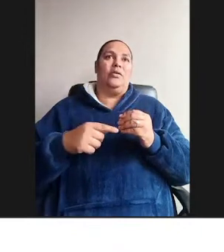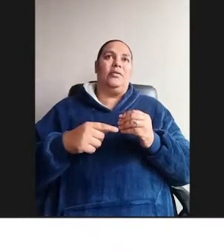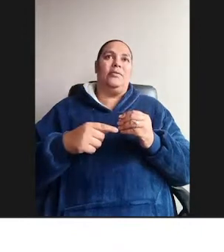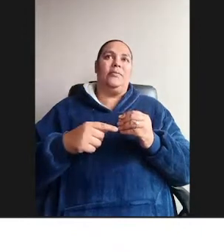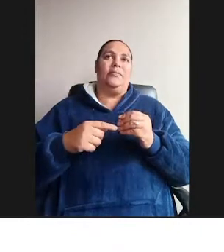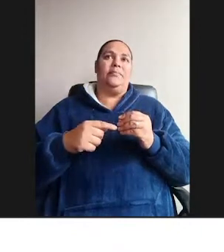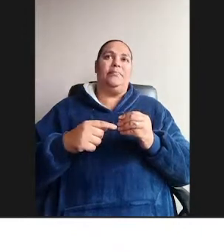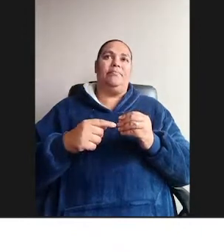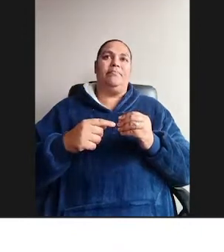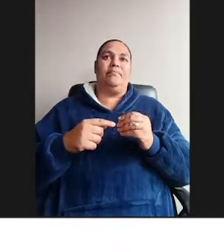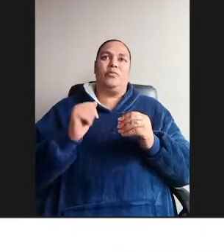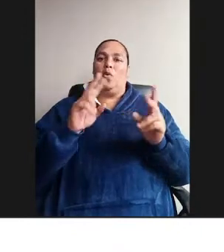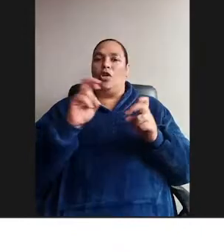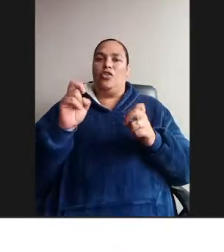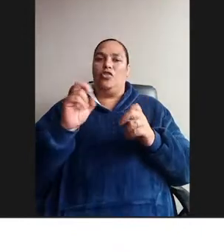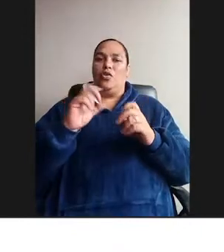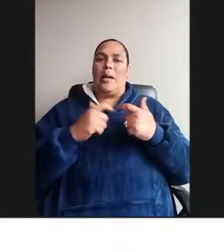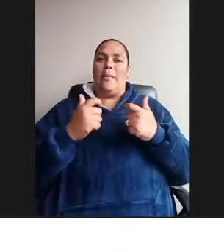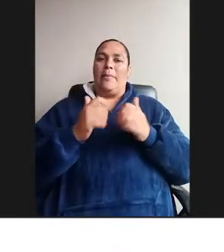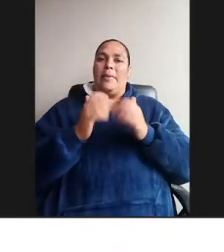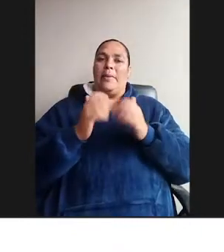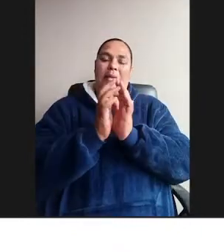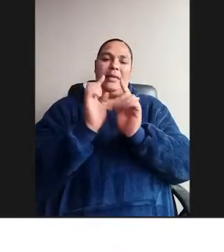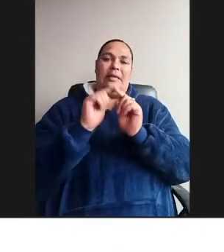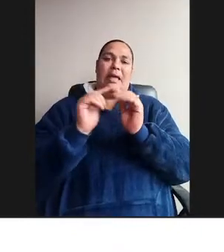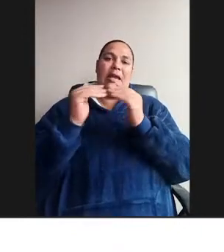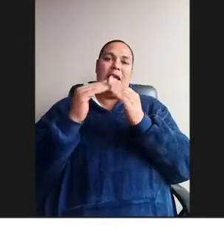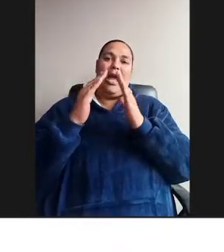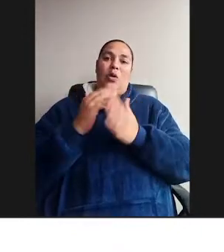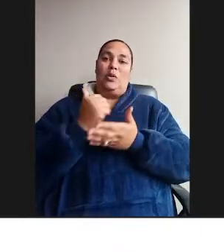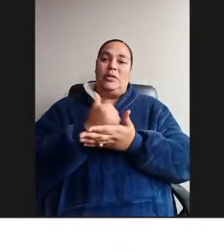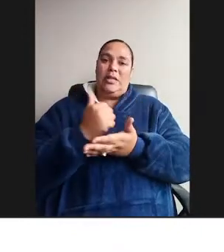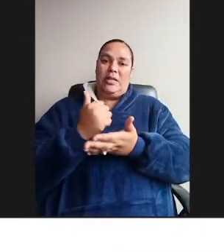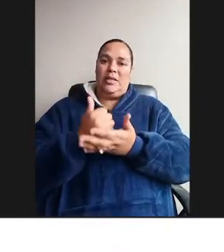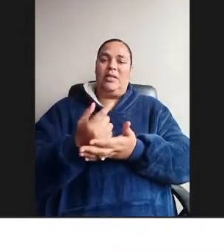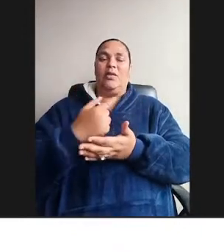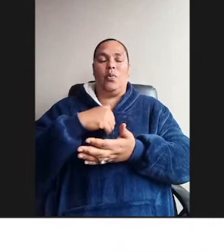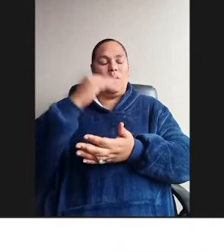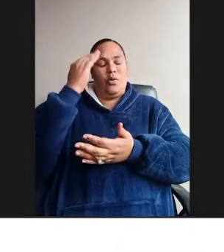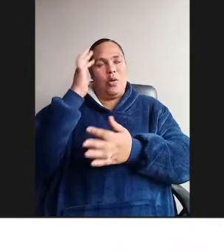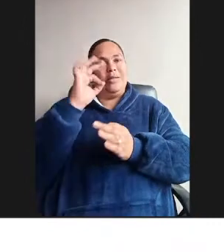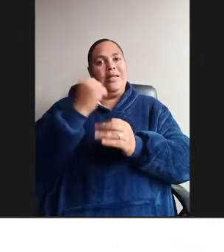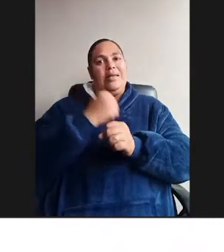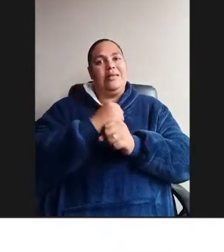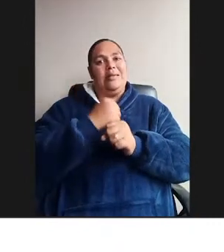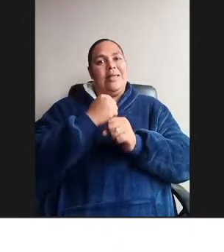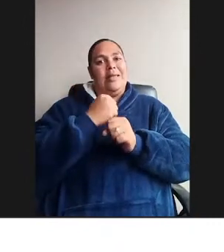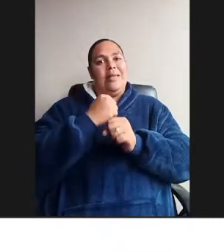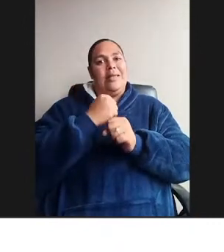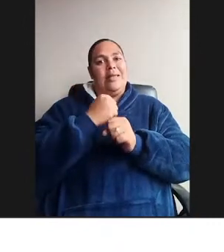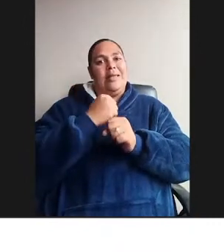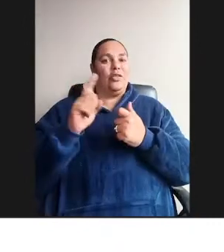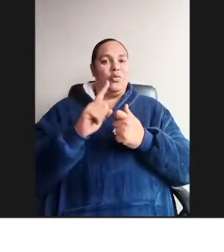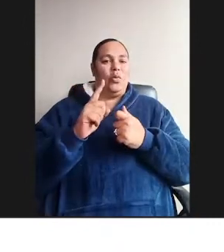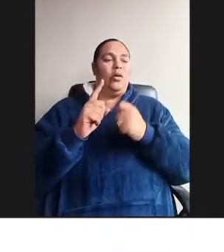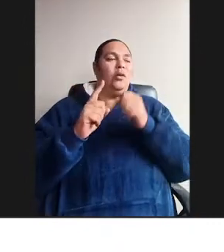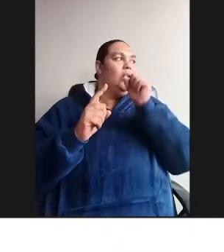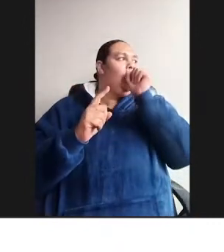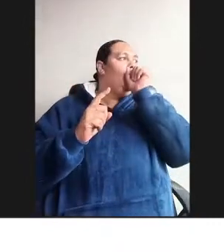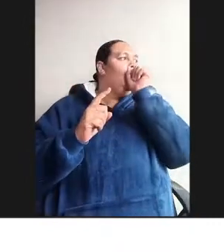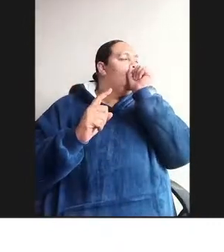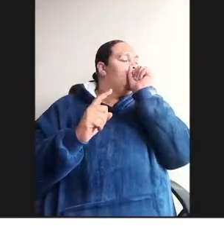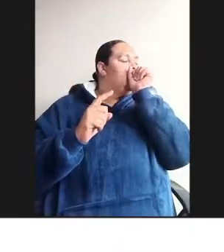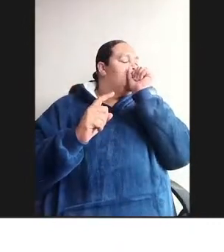issue of committee meetings and house sittings. We know that the standing committees have taken a slightly